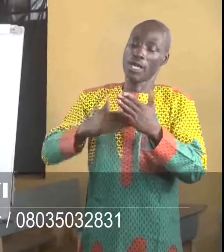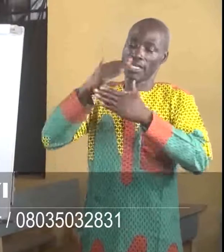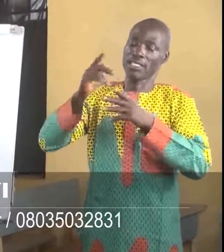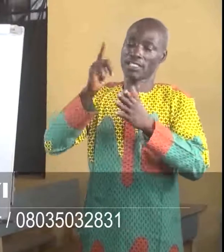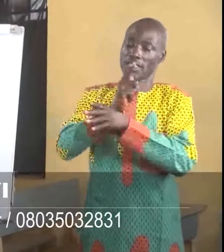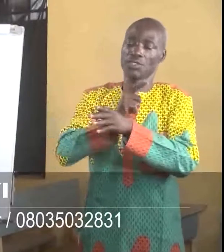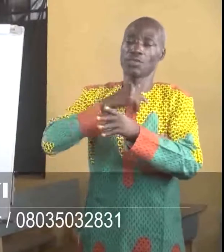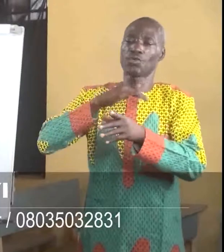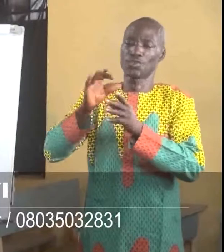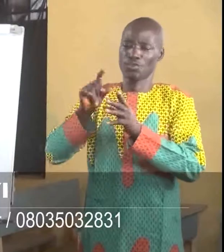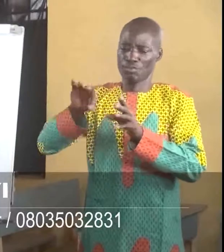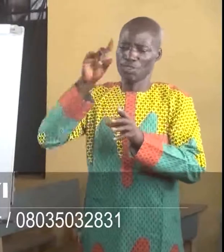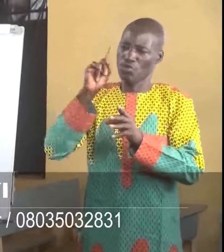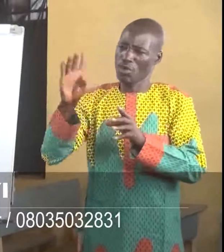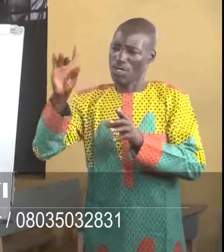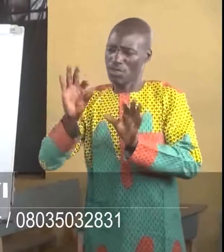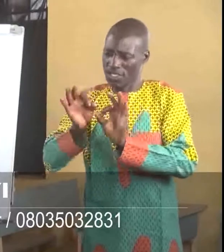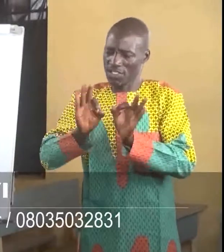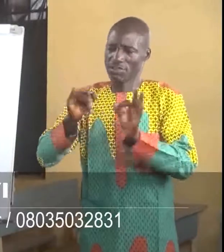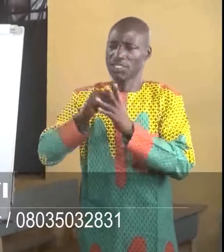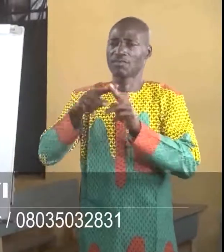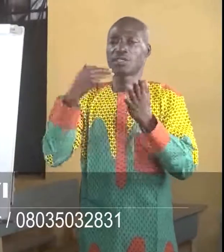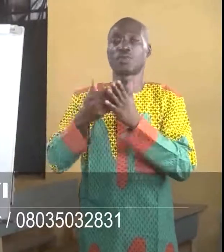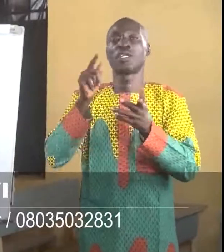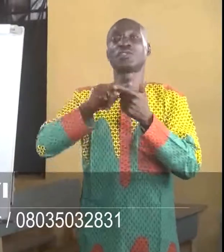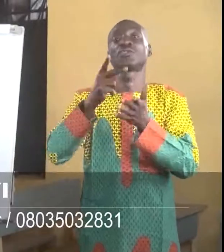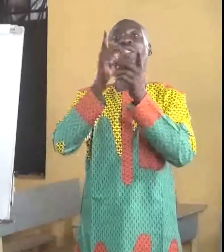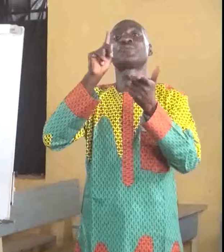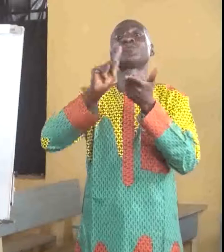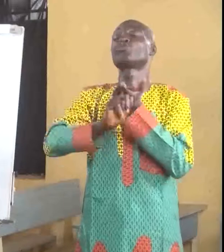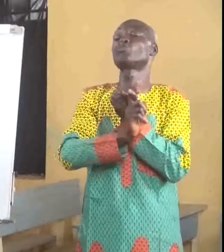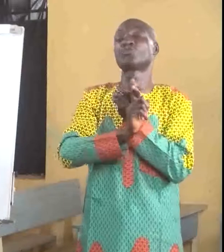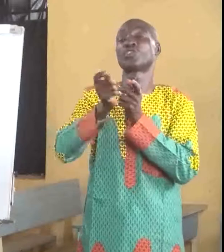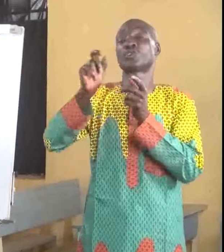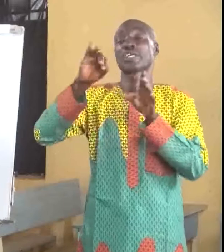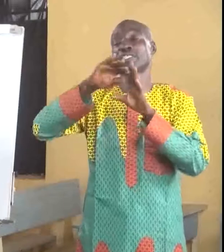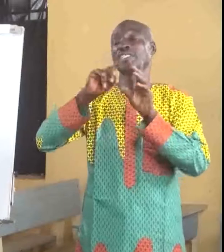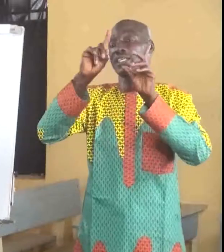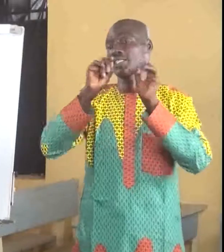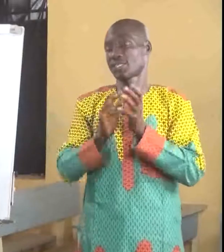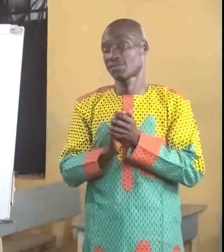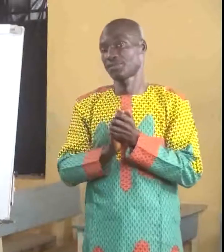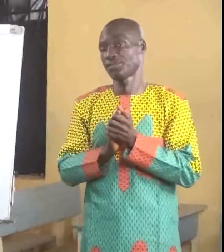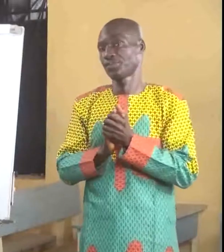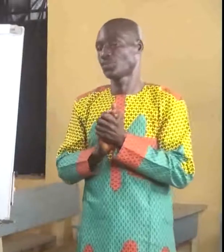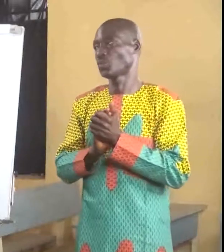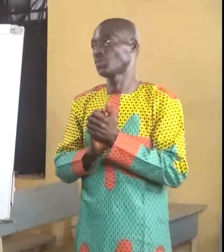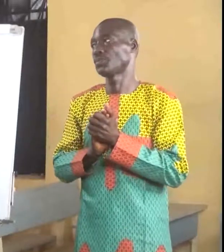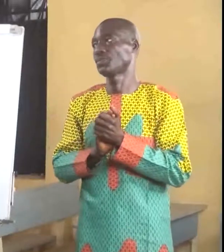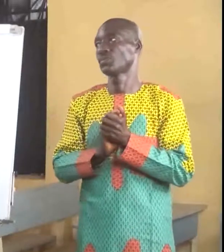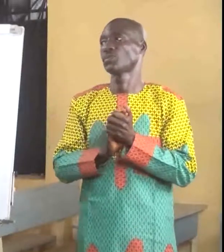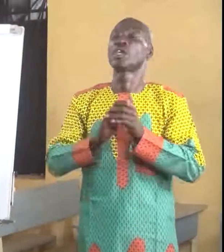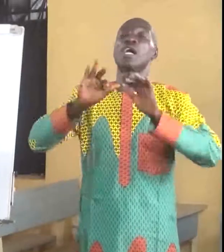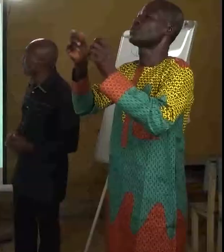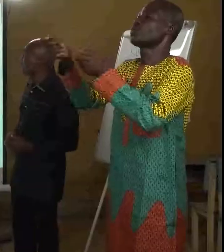the other to explain them so that it will help you very well in your exams to know how to explain them and to know the words that you use and the way you go about it.